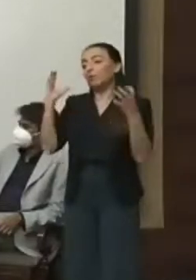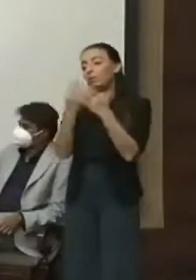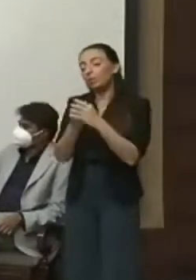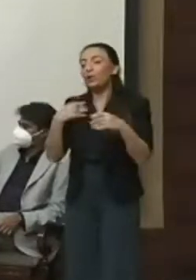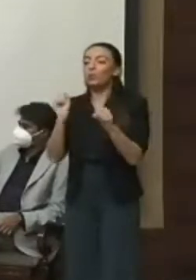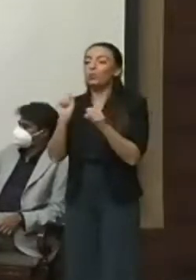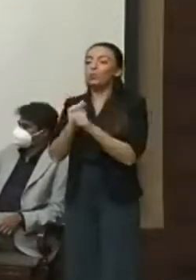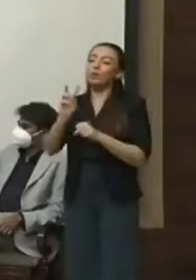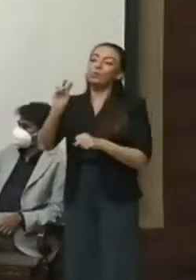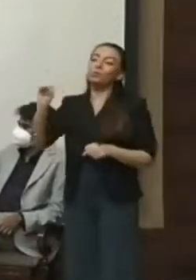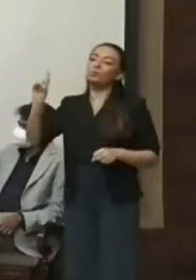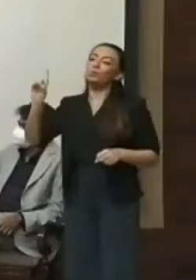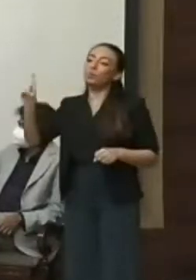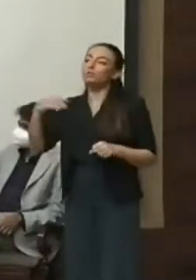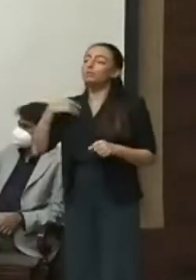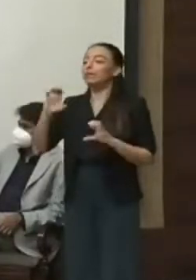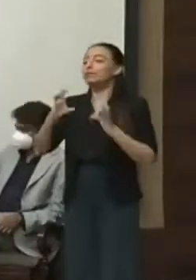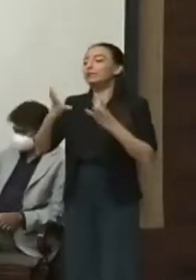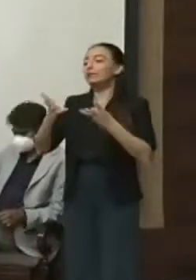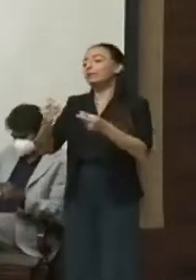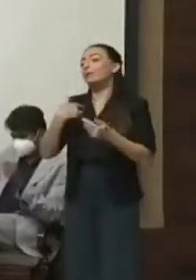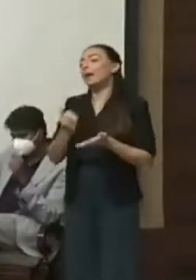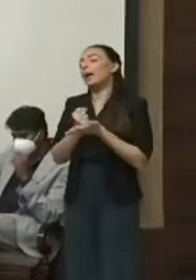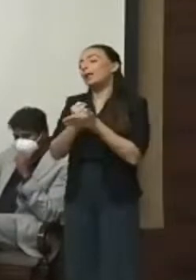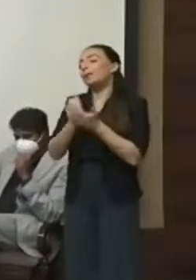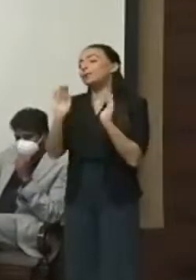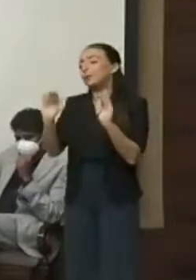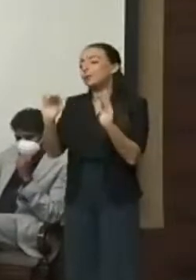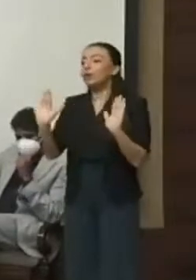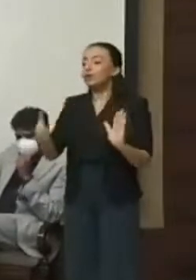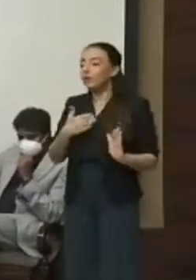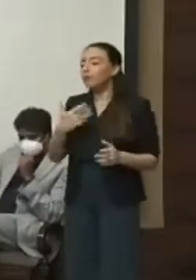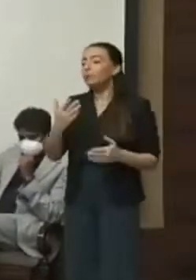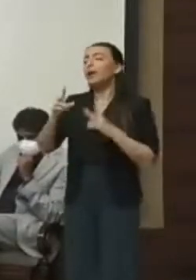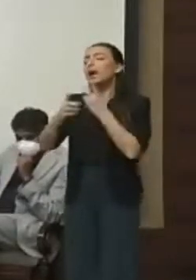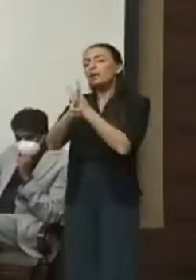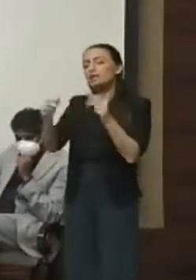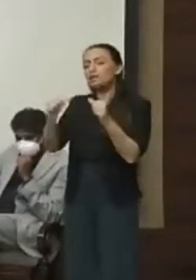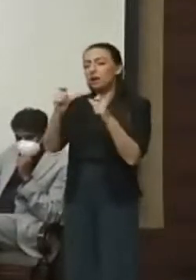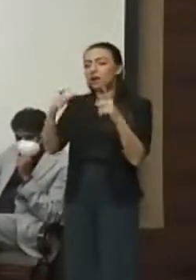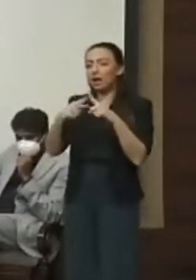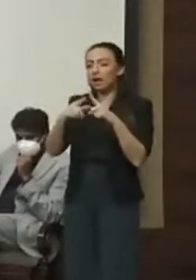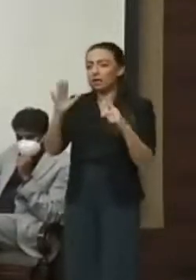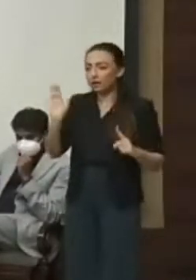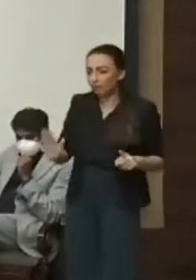several policies, acts, programs, conventions,